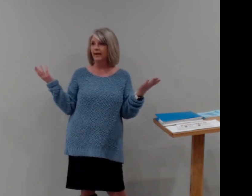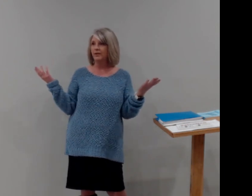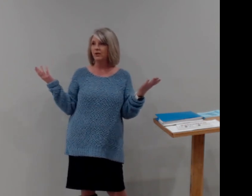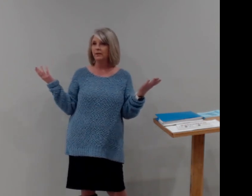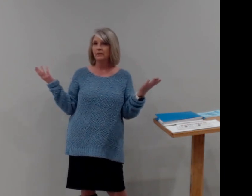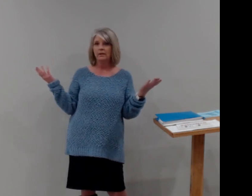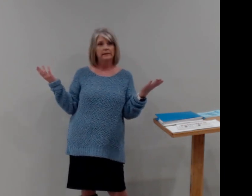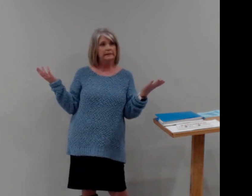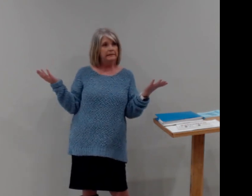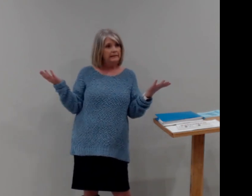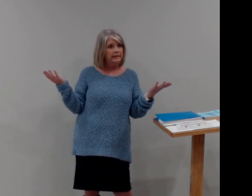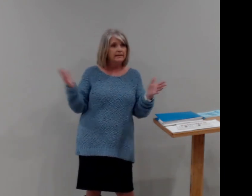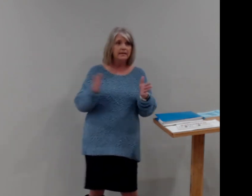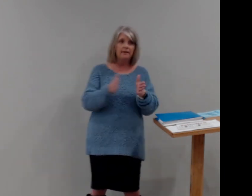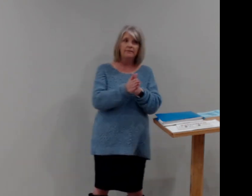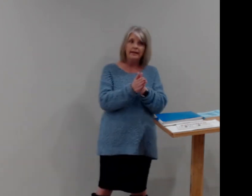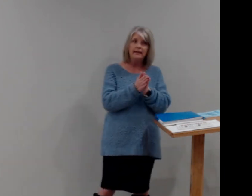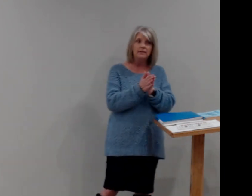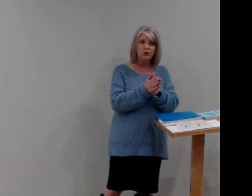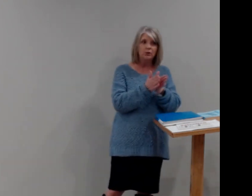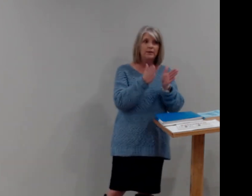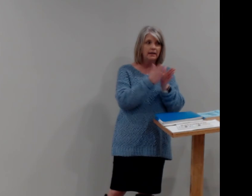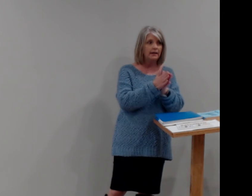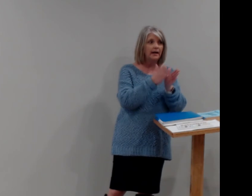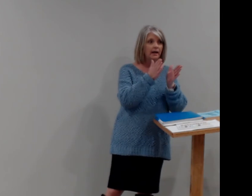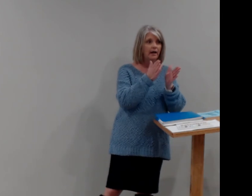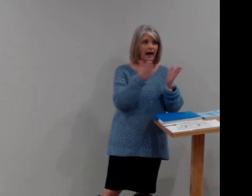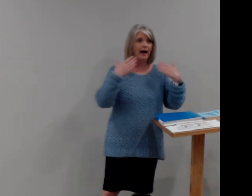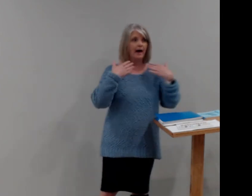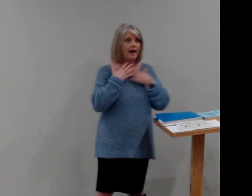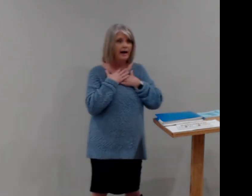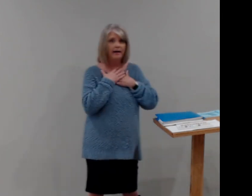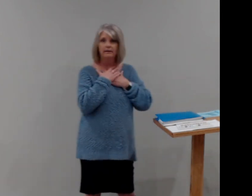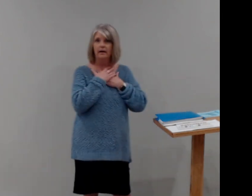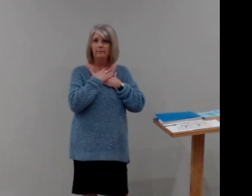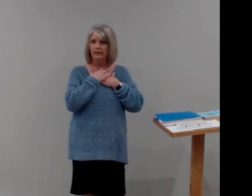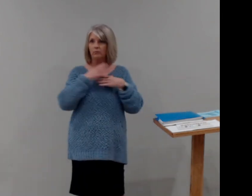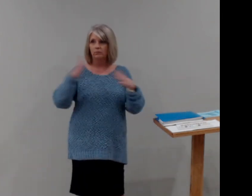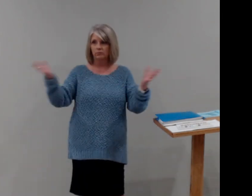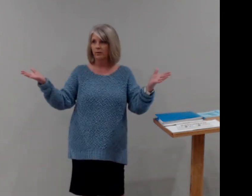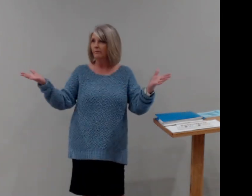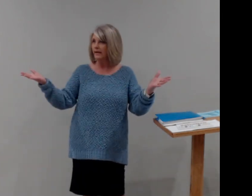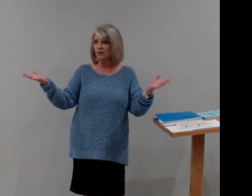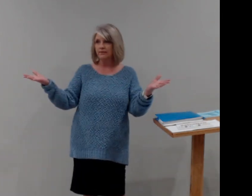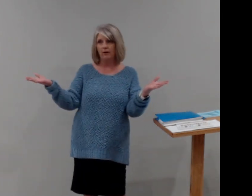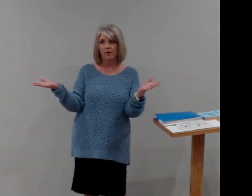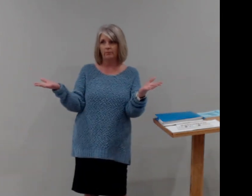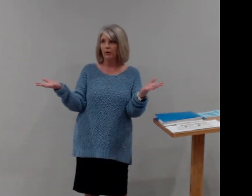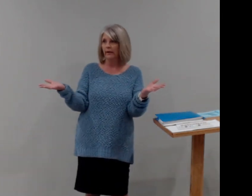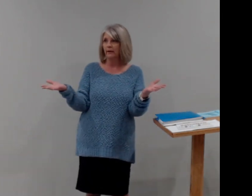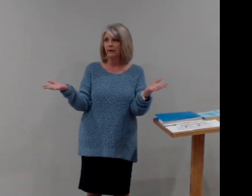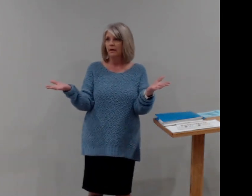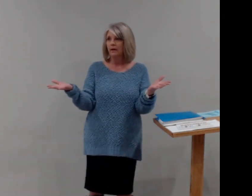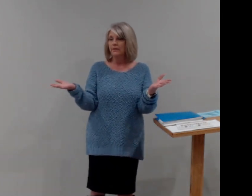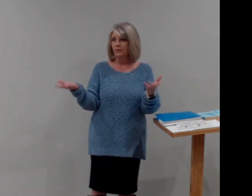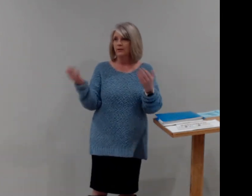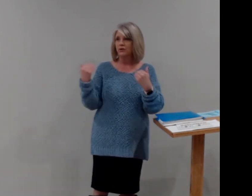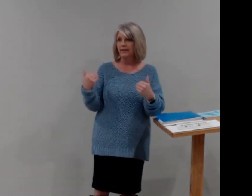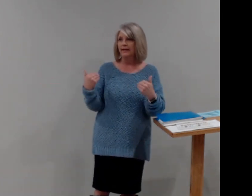Revelation, it's a tough thing to get. I mean, Revelation is a hard book to understand, and